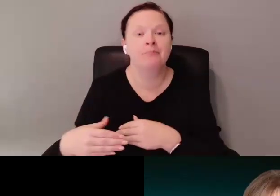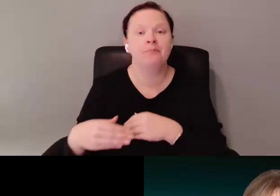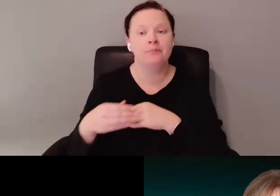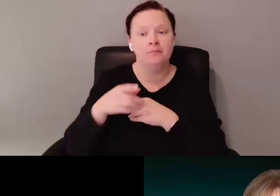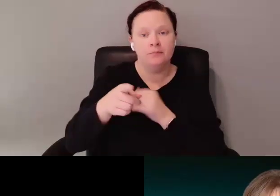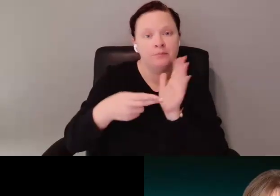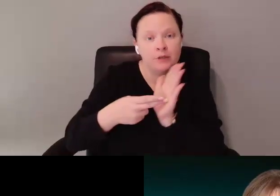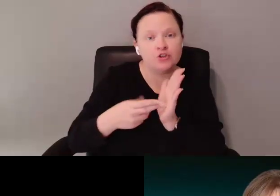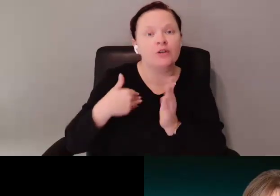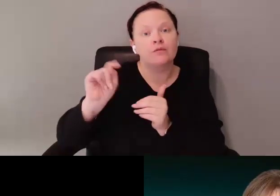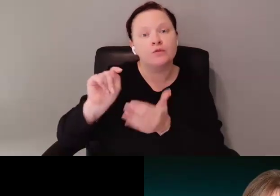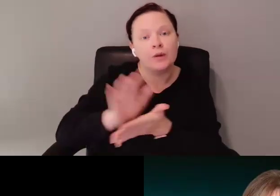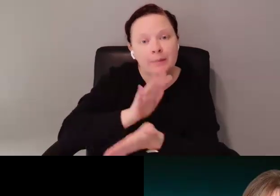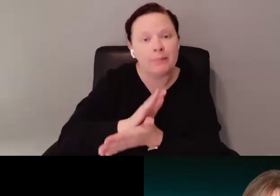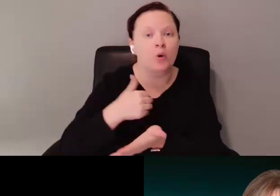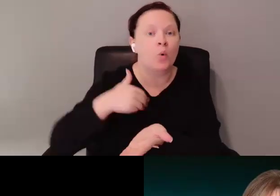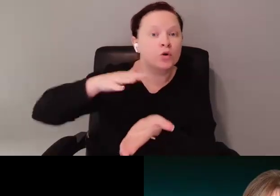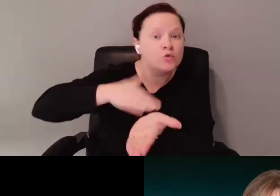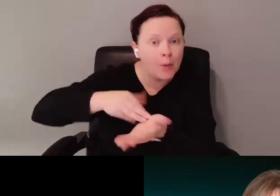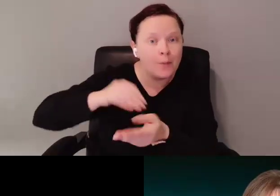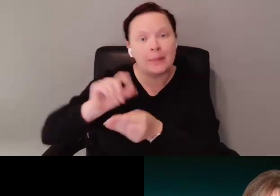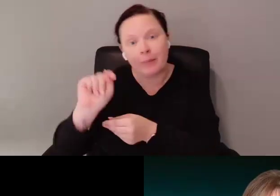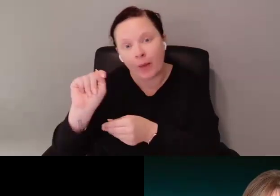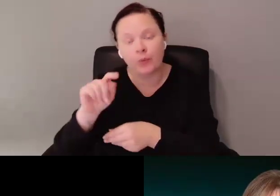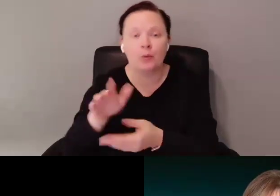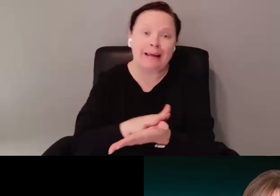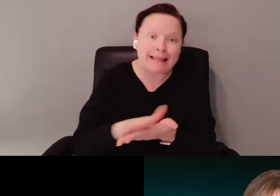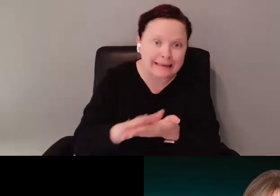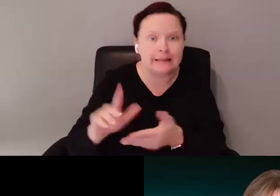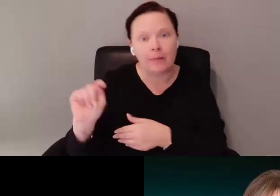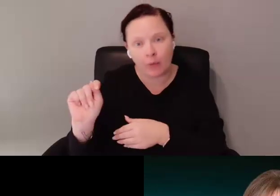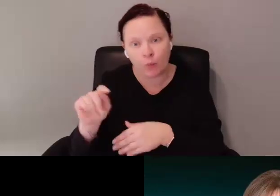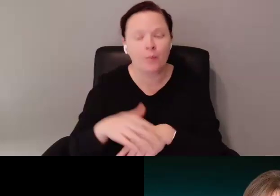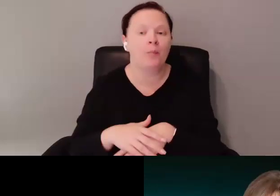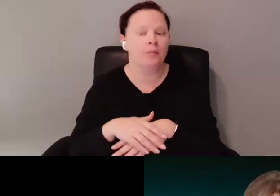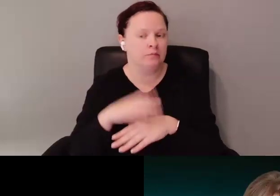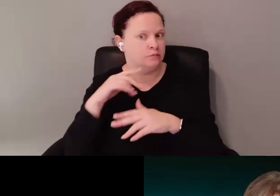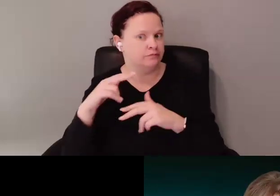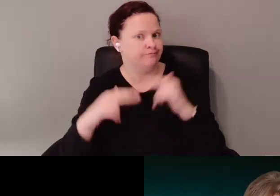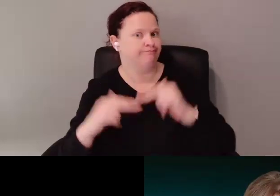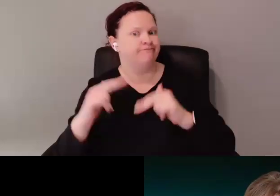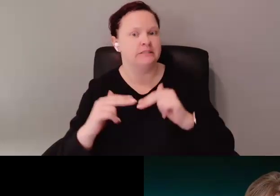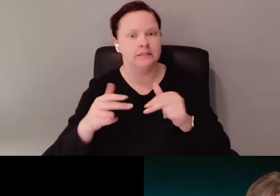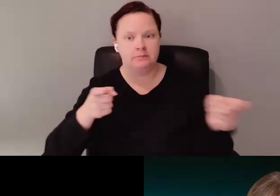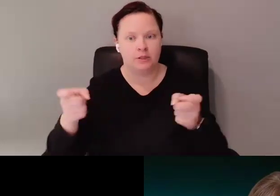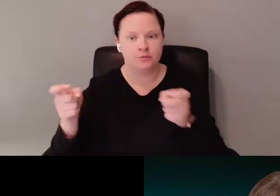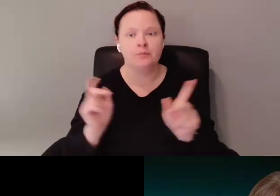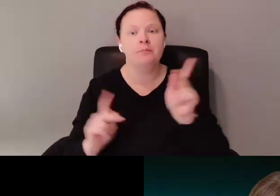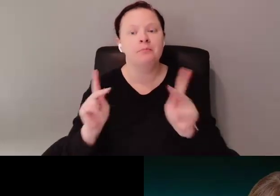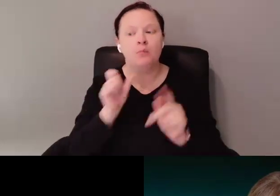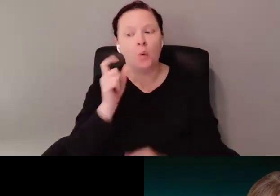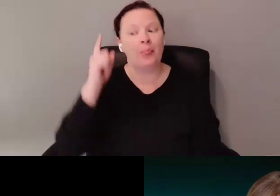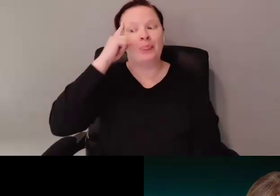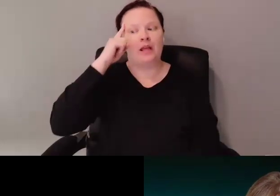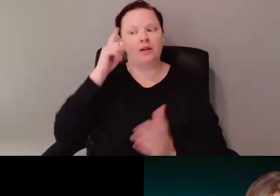that there's toilet paper and soap, bathrooms clean. So facilities management is something that people don't usually think of